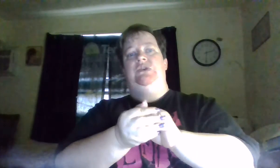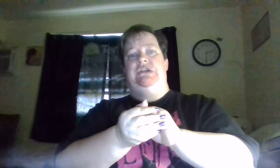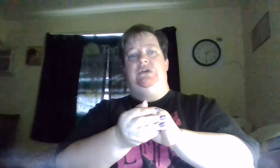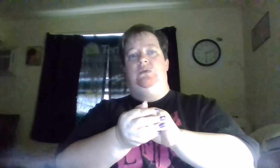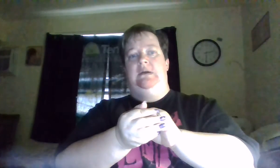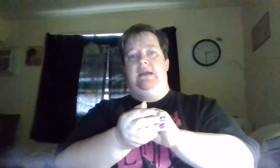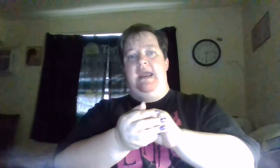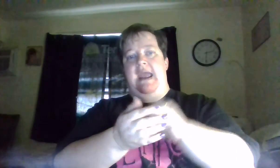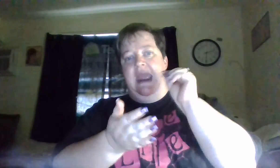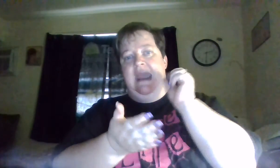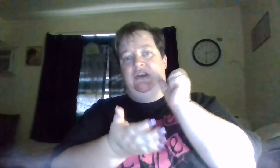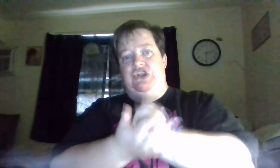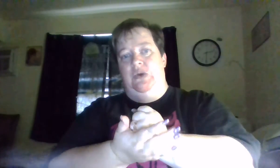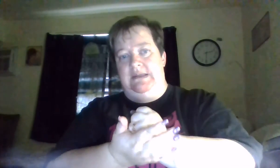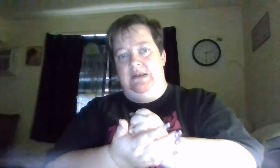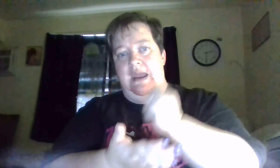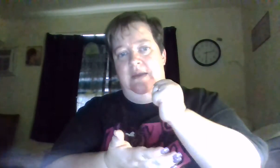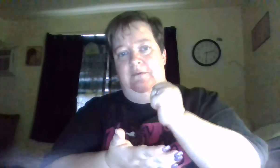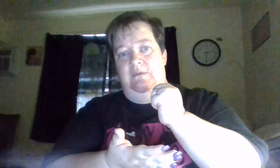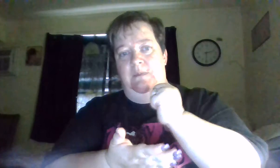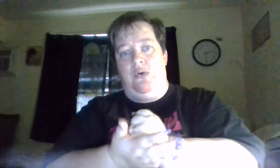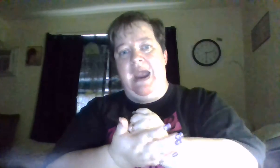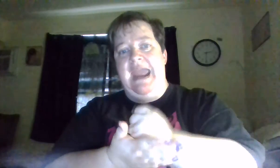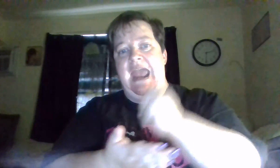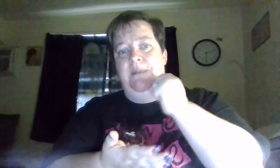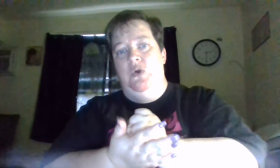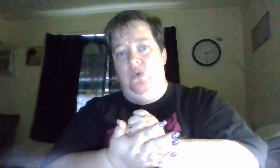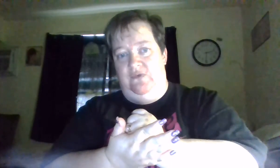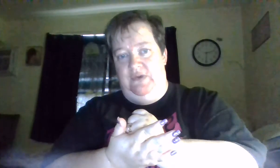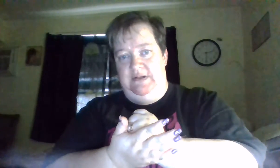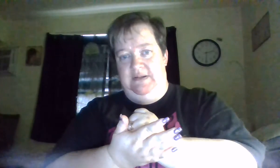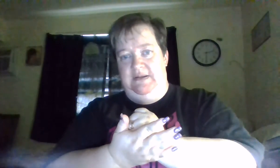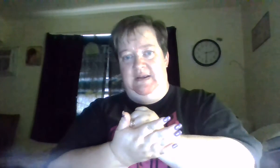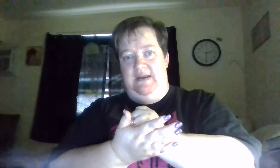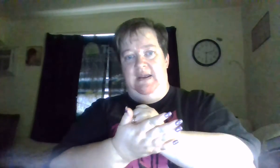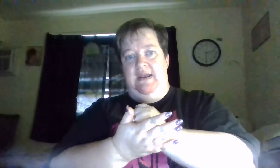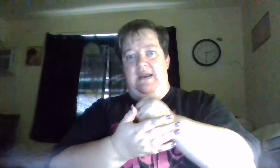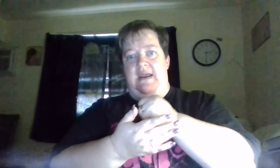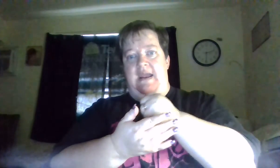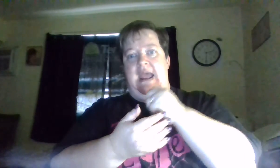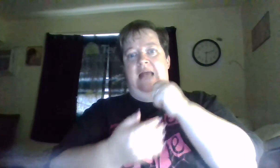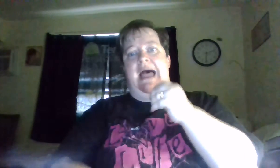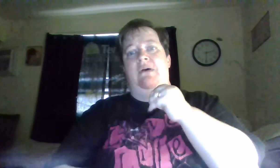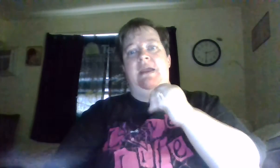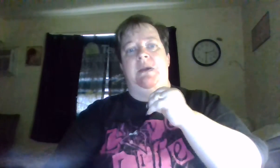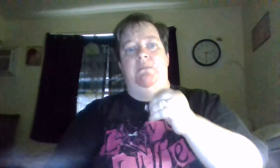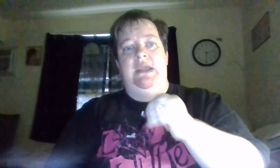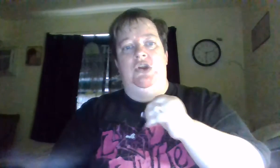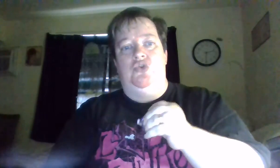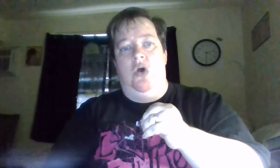do, and do it. Pray and move. Allow him complete control